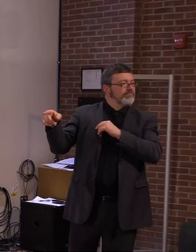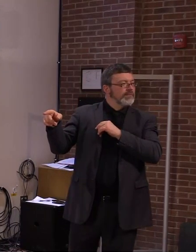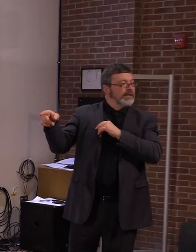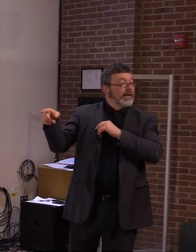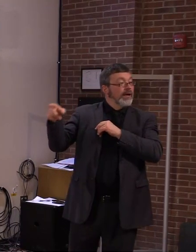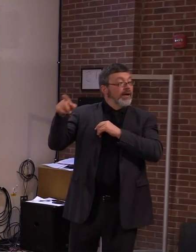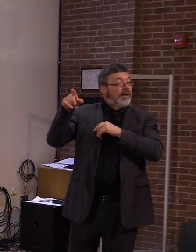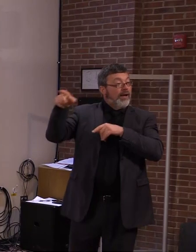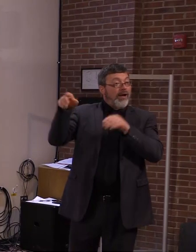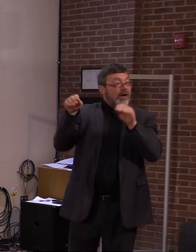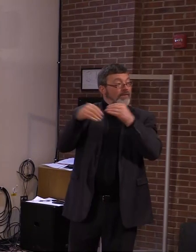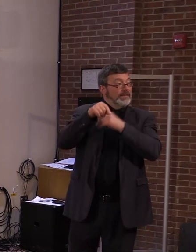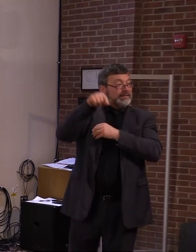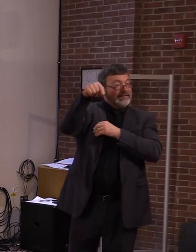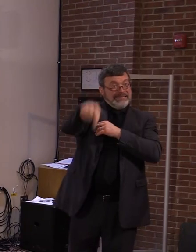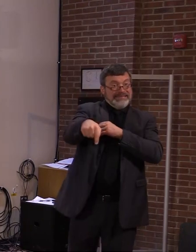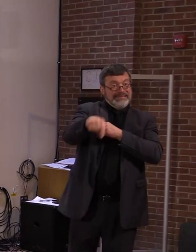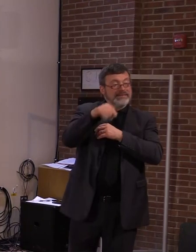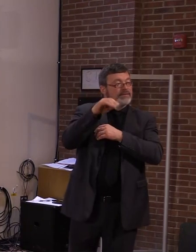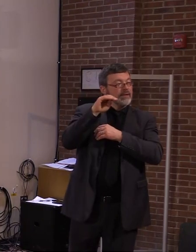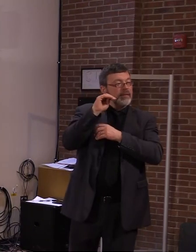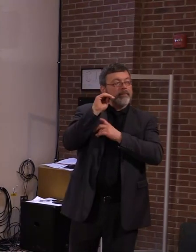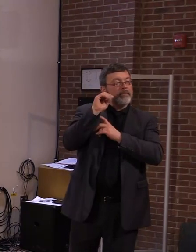Oh, that's great to know. Thank you, Lisa.